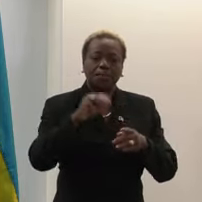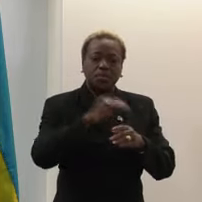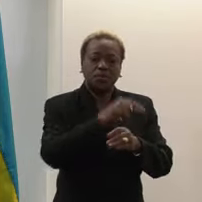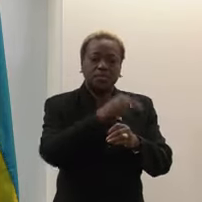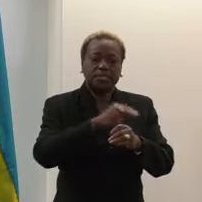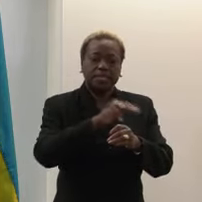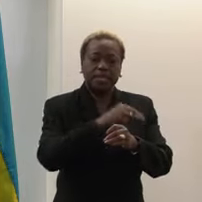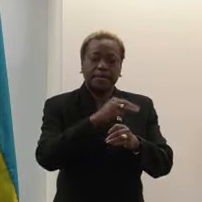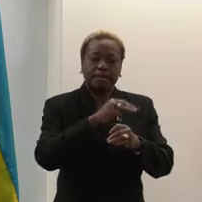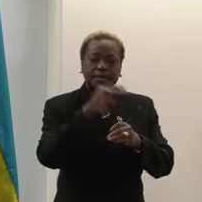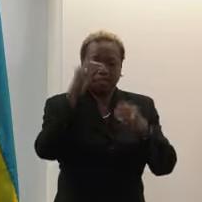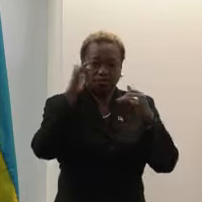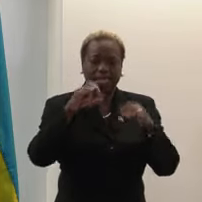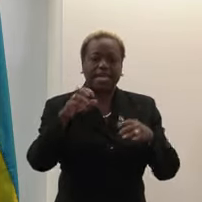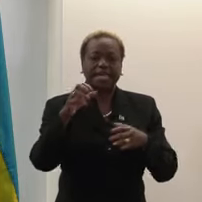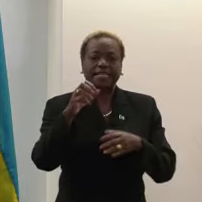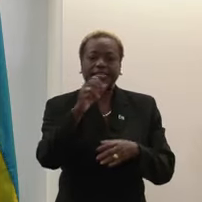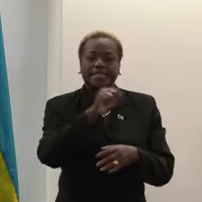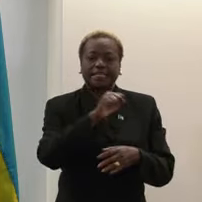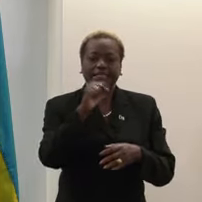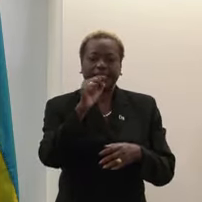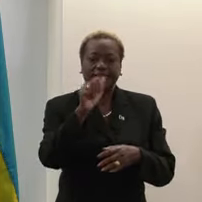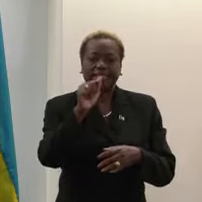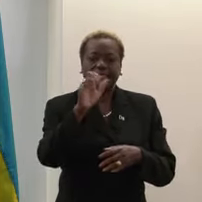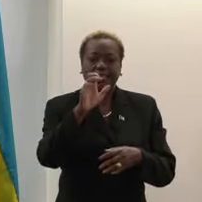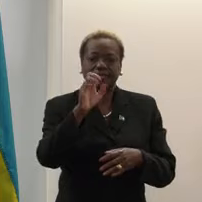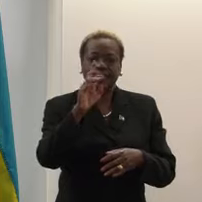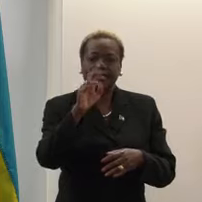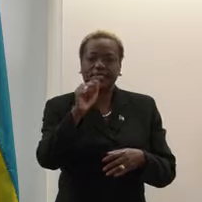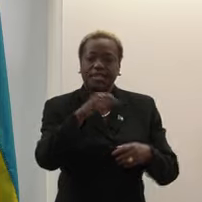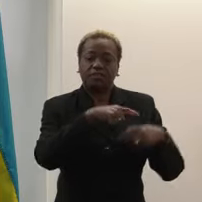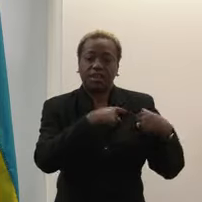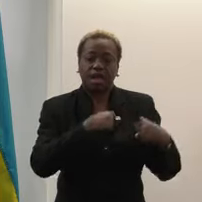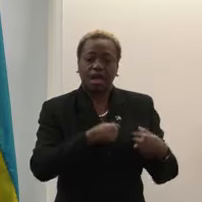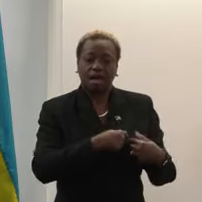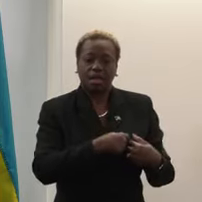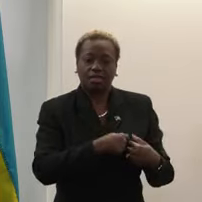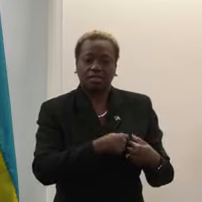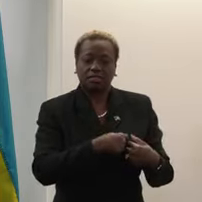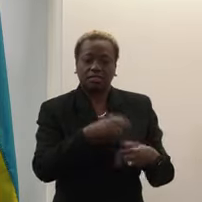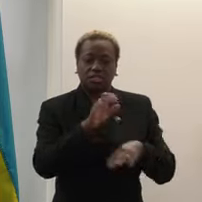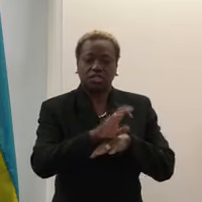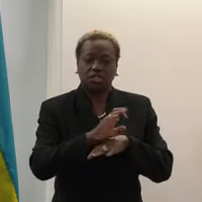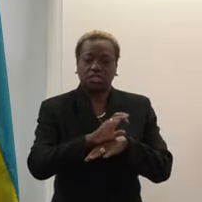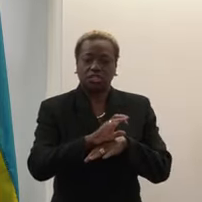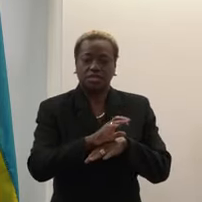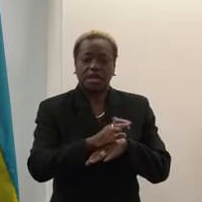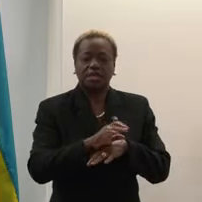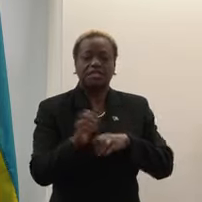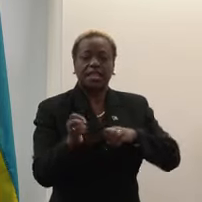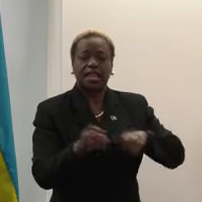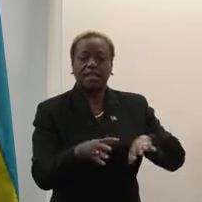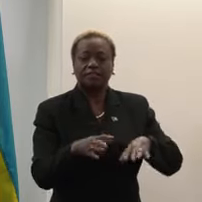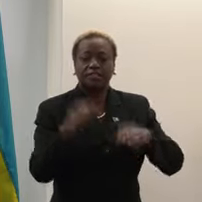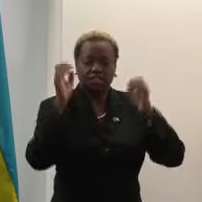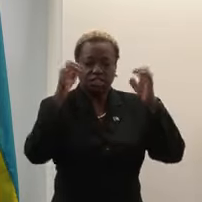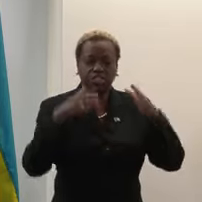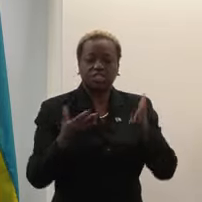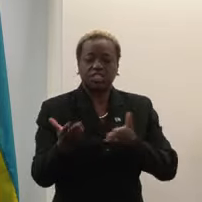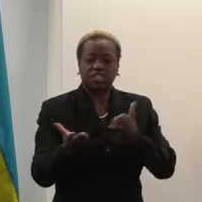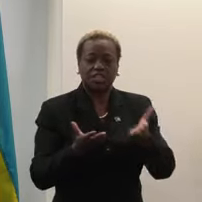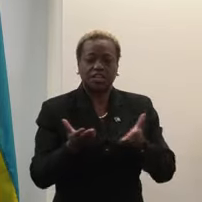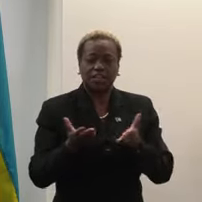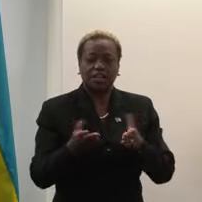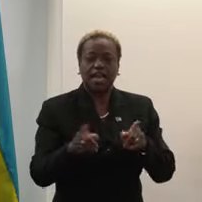Parish. And when she left teaching, she served as the coordinator of the Elder